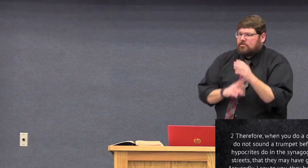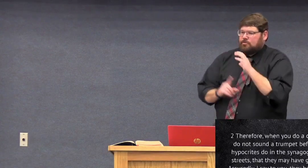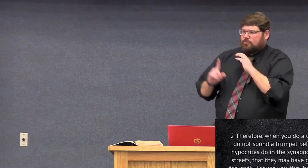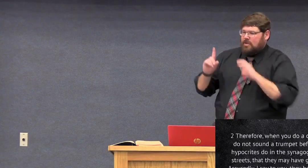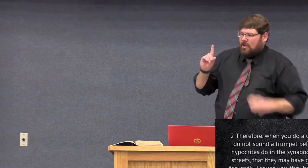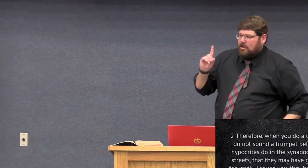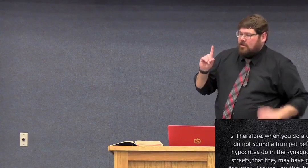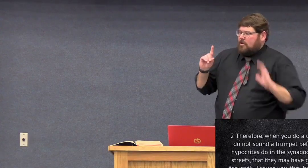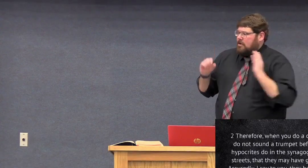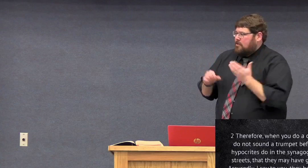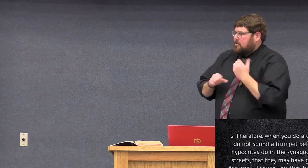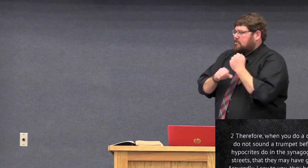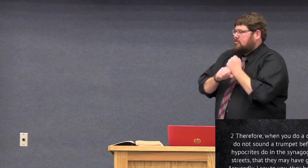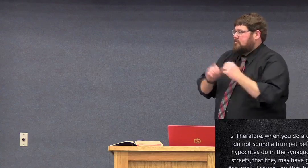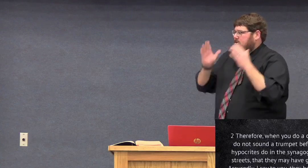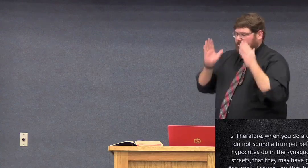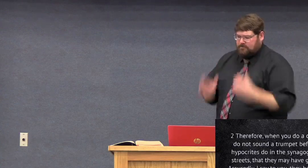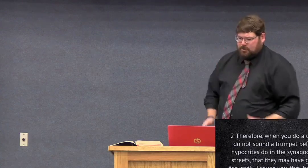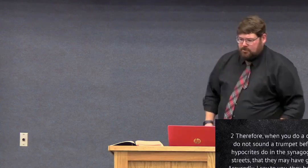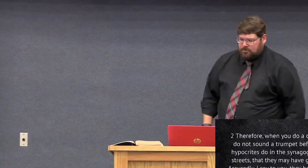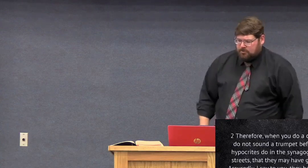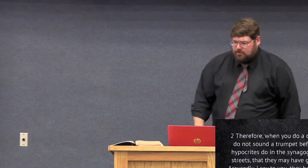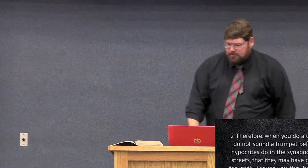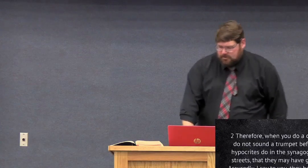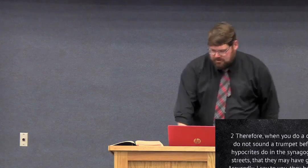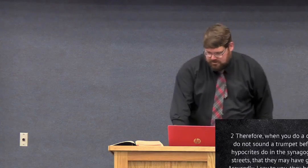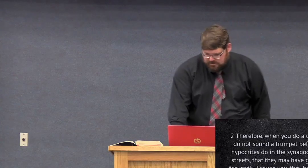We should be talking about Jesus Christ, our Savior.